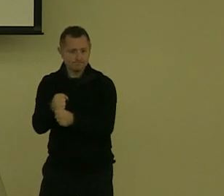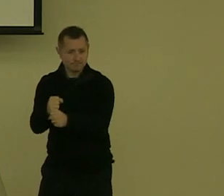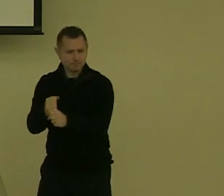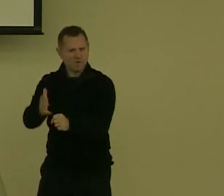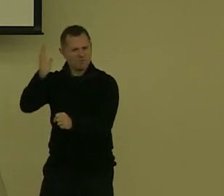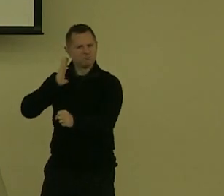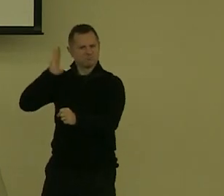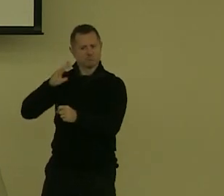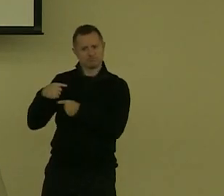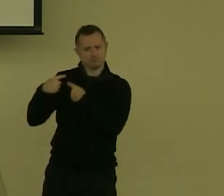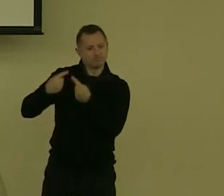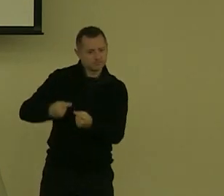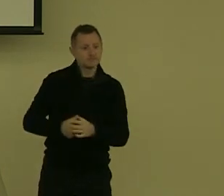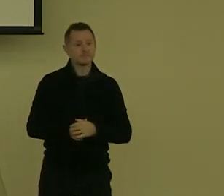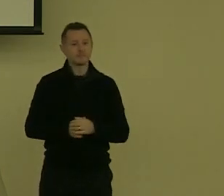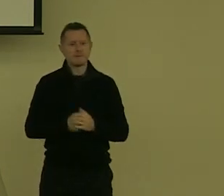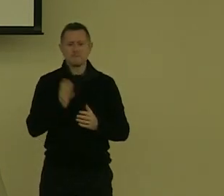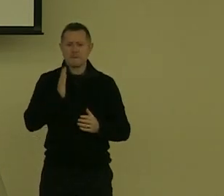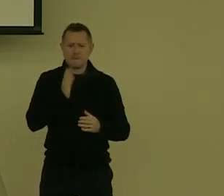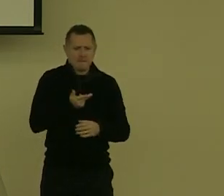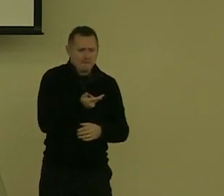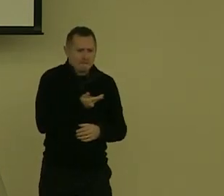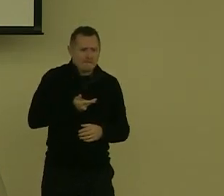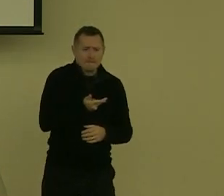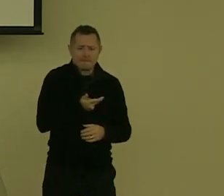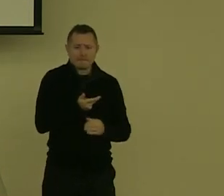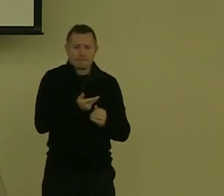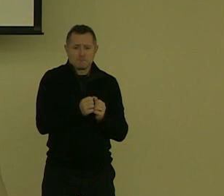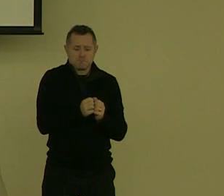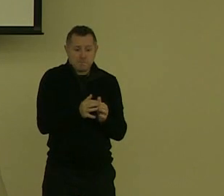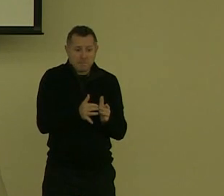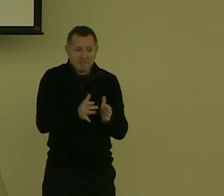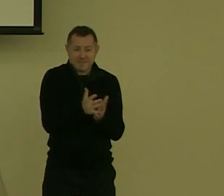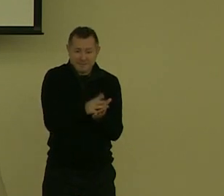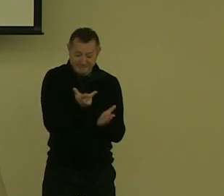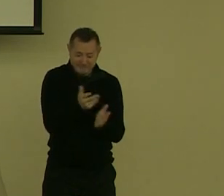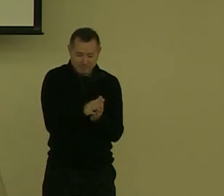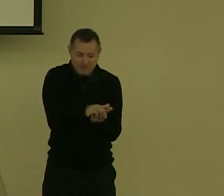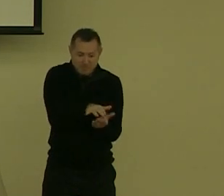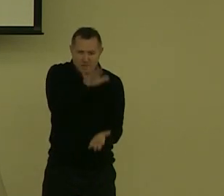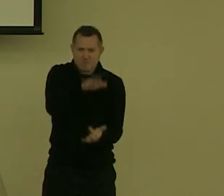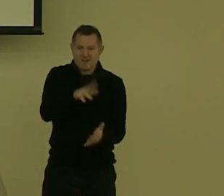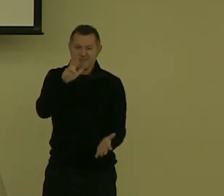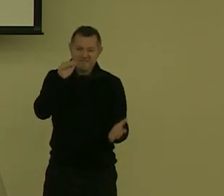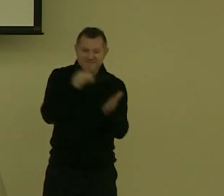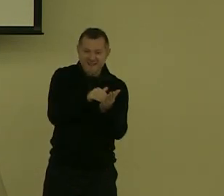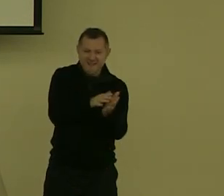now have roughly 11,000 titles in 15 languages that circulate. All of these circulate.